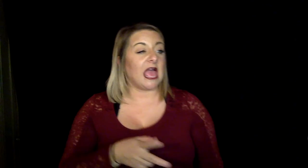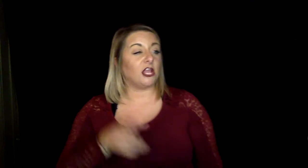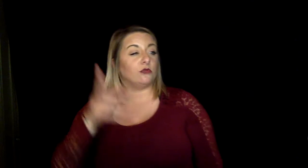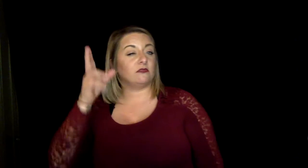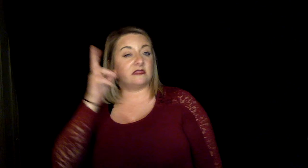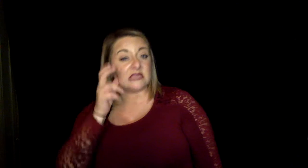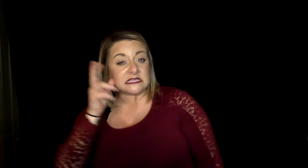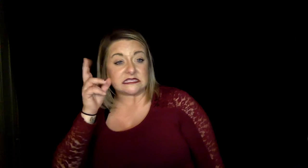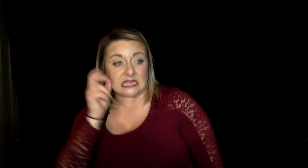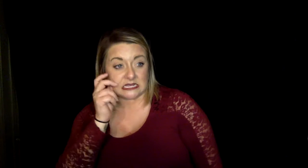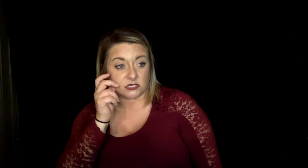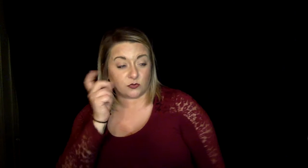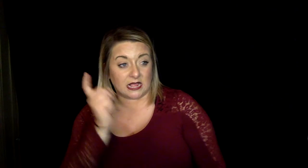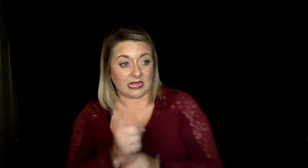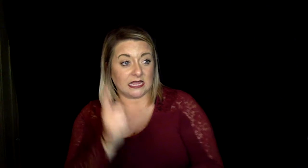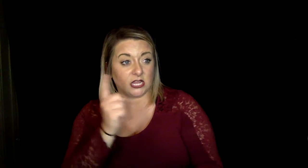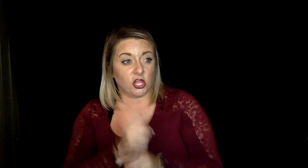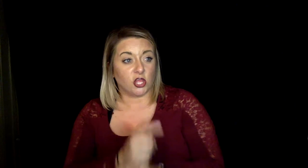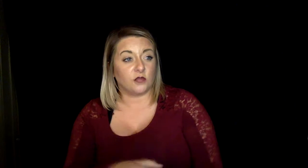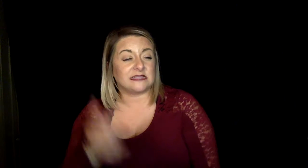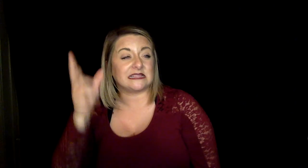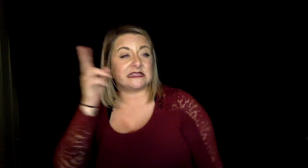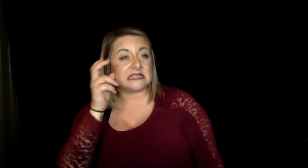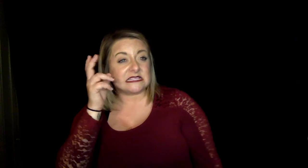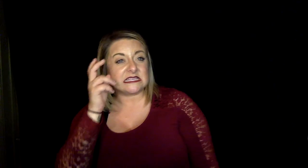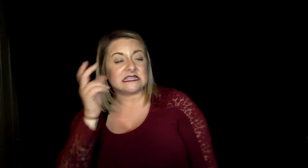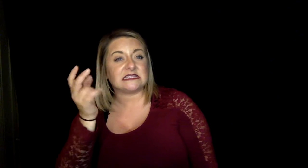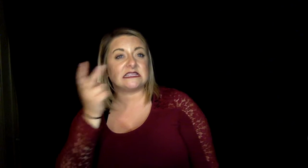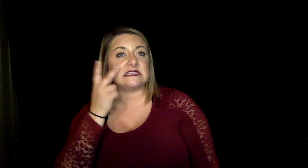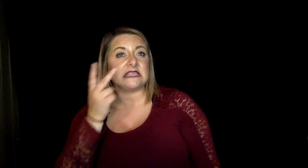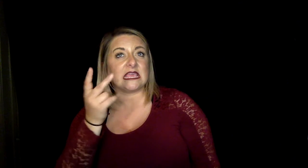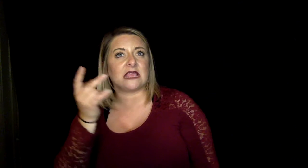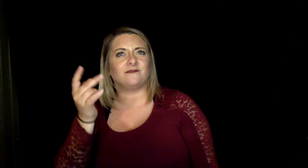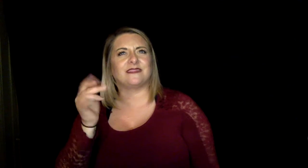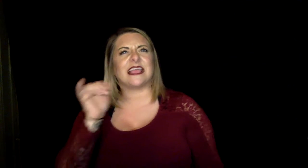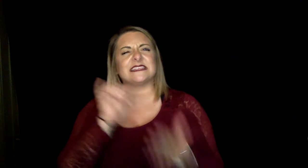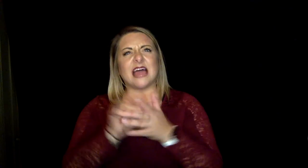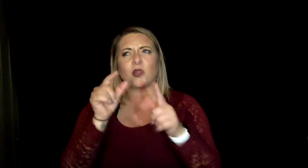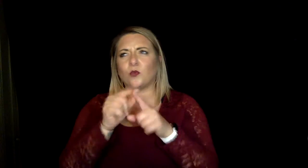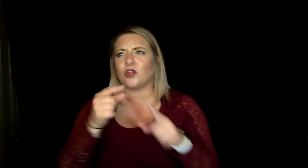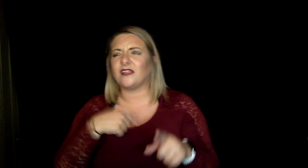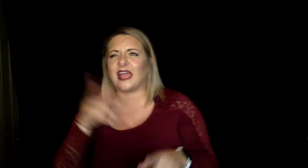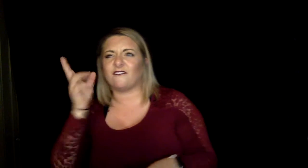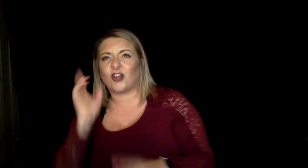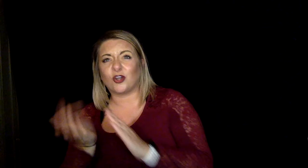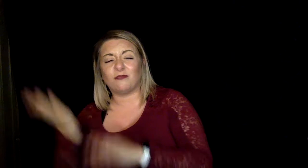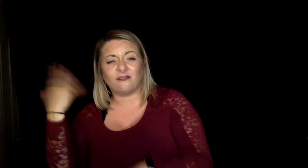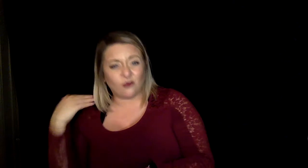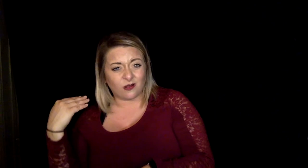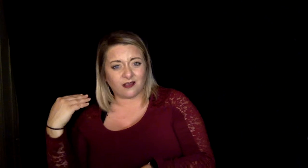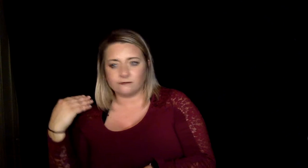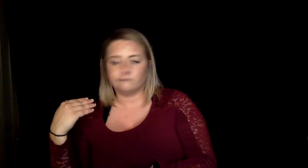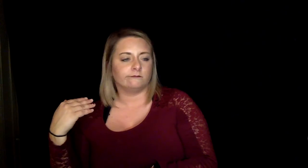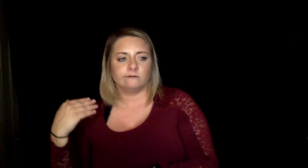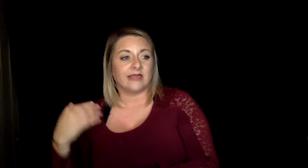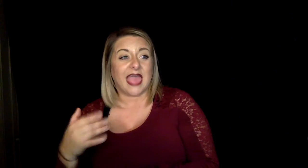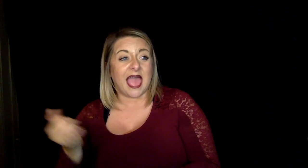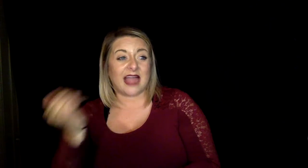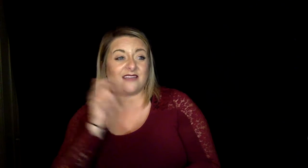and you listened, right? You had to listen to see, is that a word that I have heard before? And if it